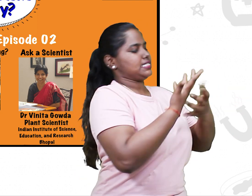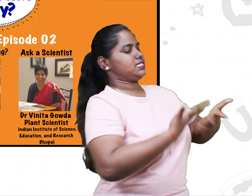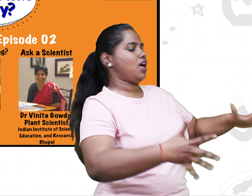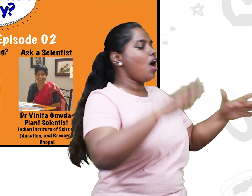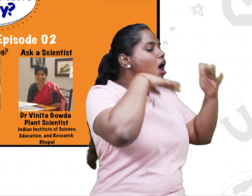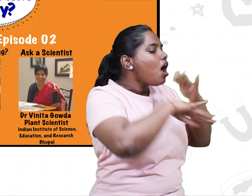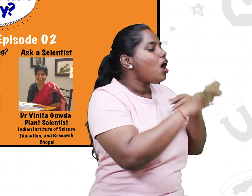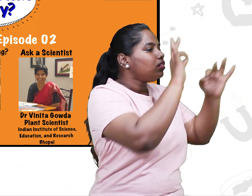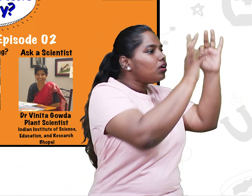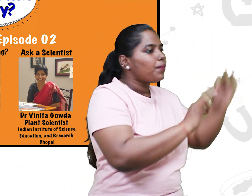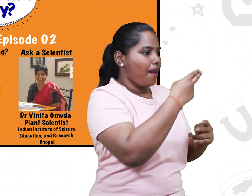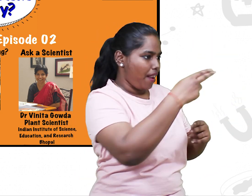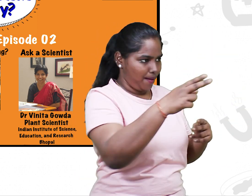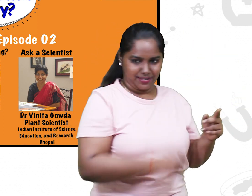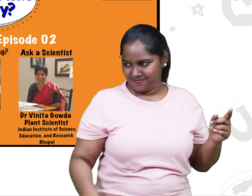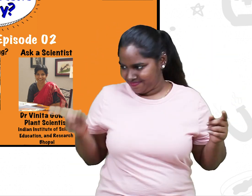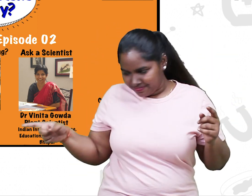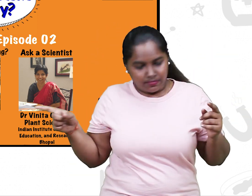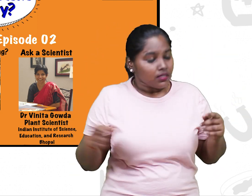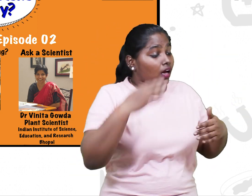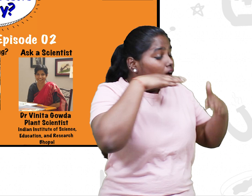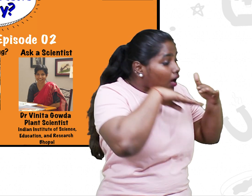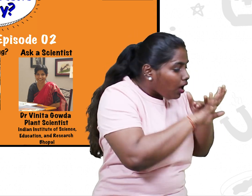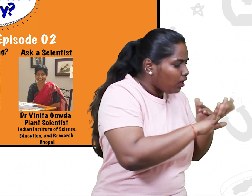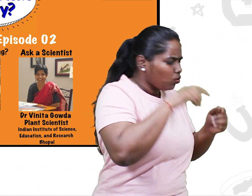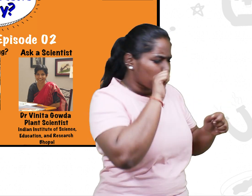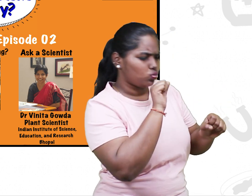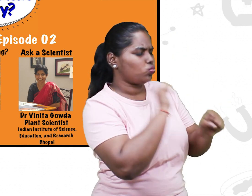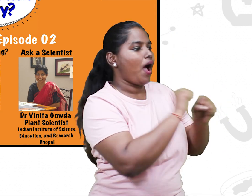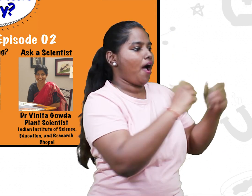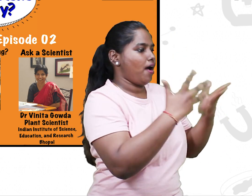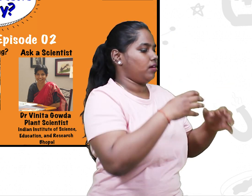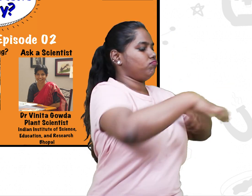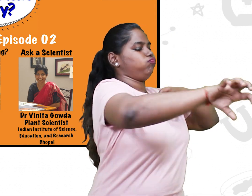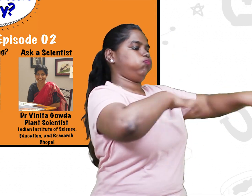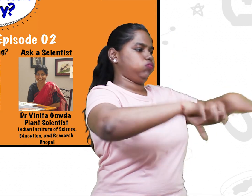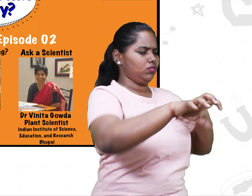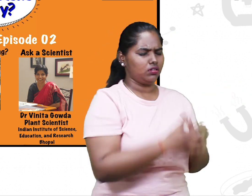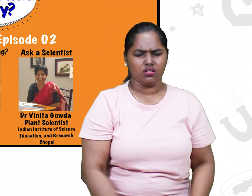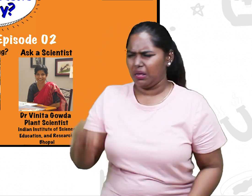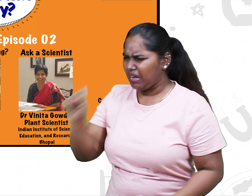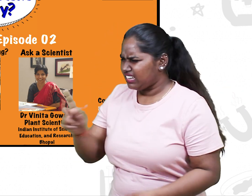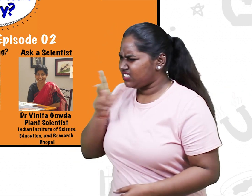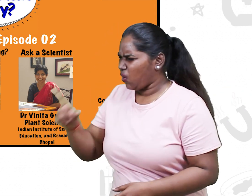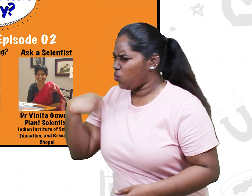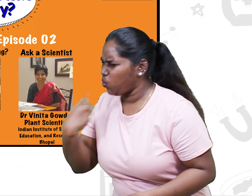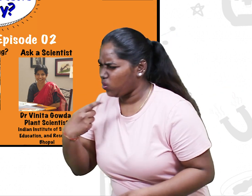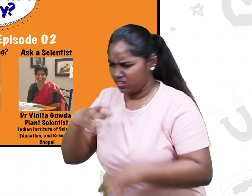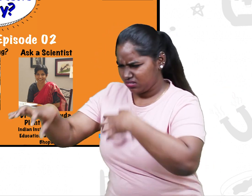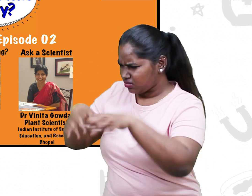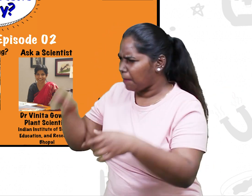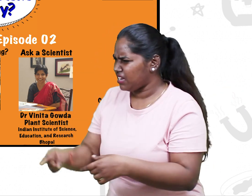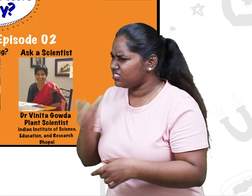called meristematic cells in the meristematic region whose job is to keep dividing. But who tells them to